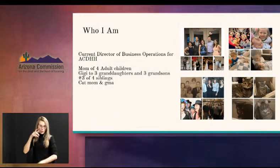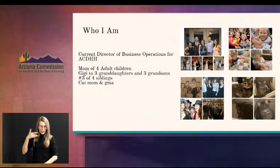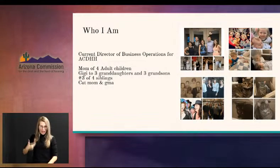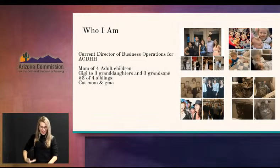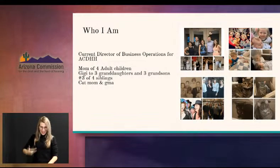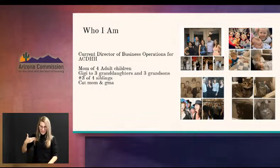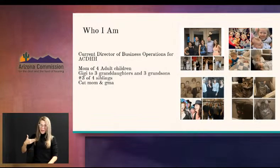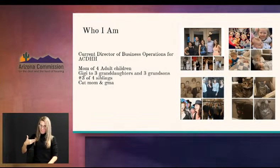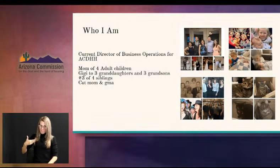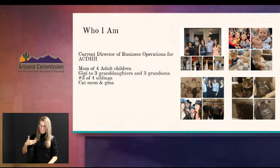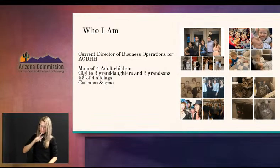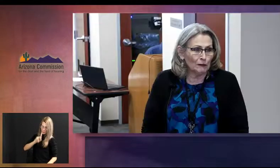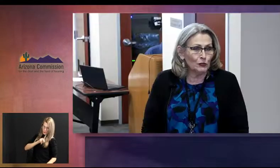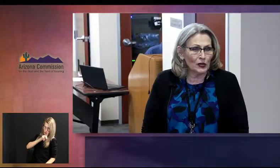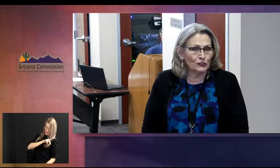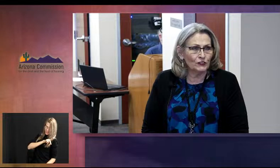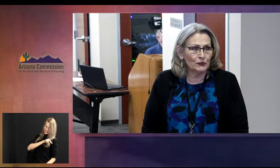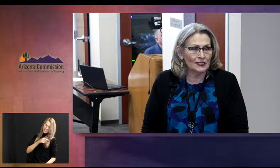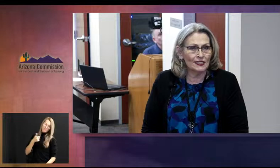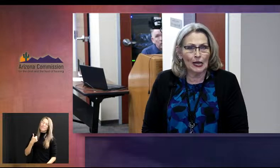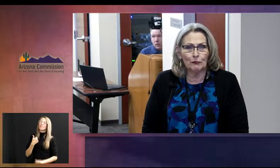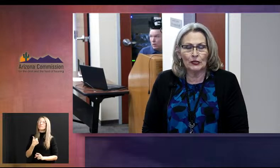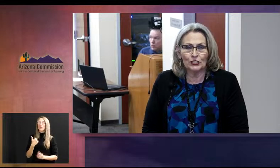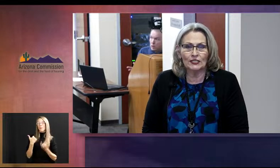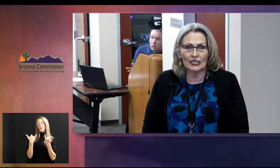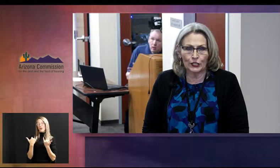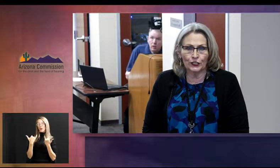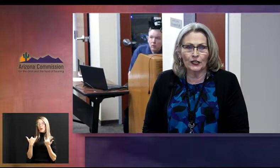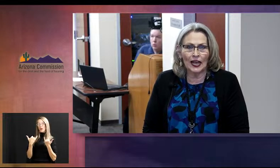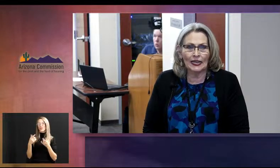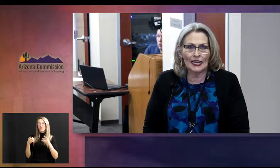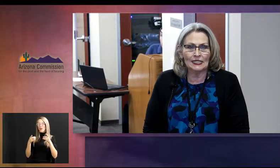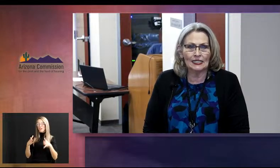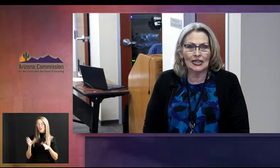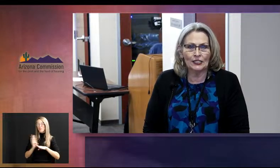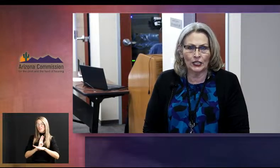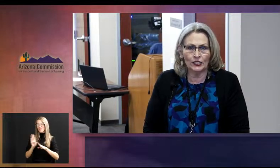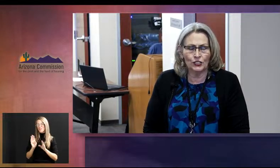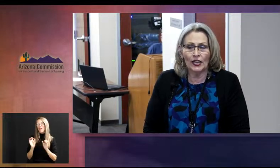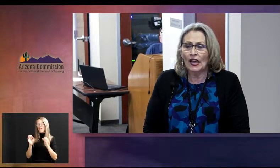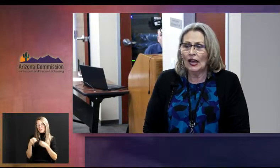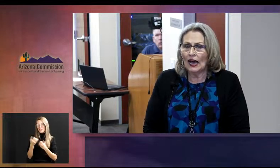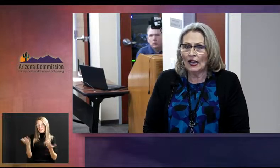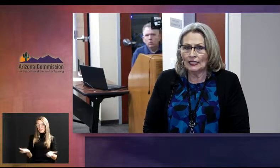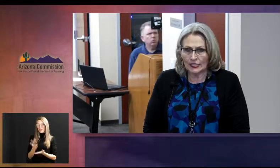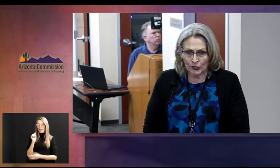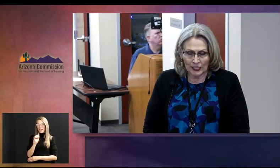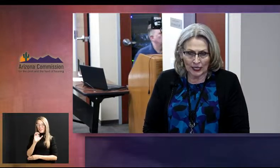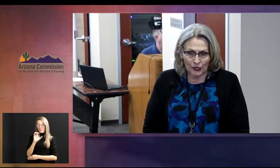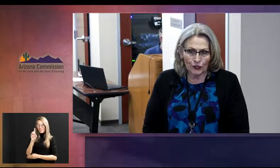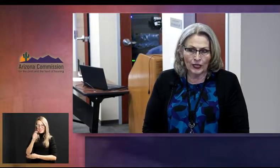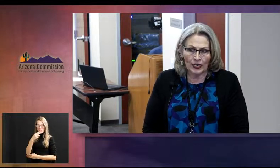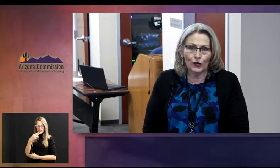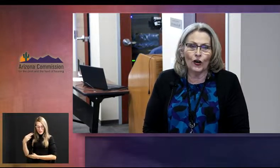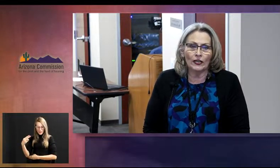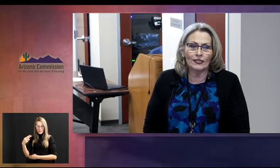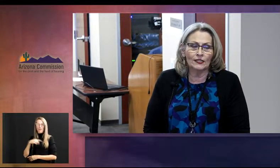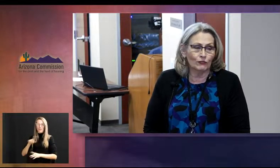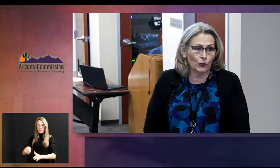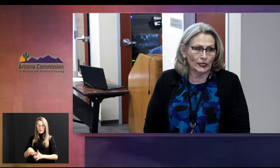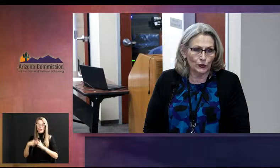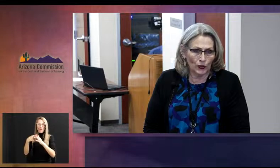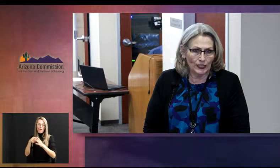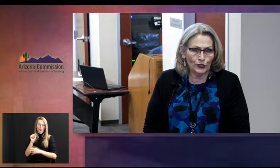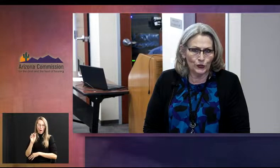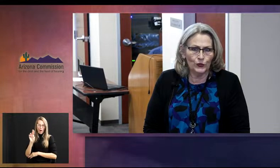personally. I'm the current Director of Business Operations here at ACDHH. I started here in August